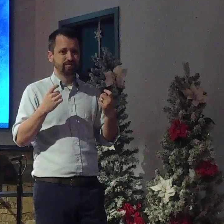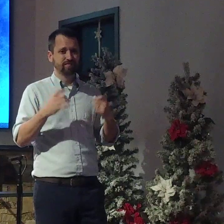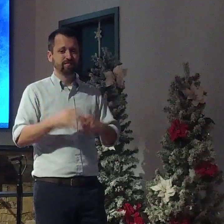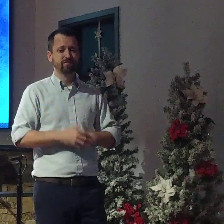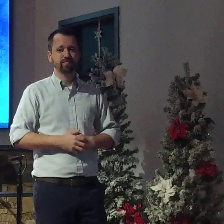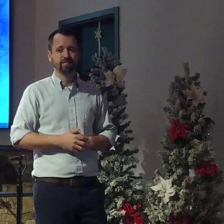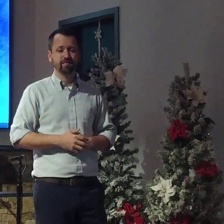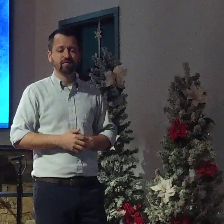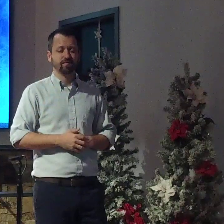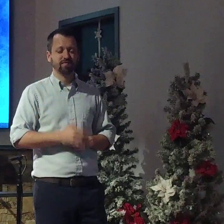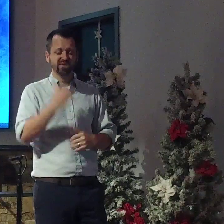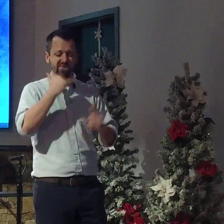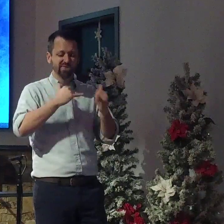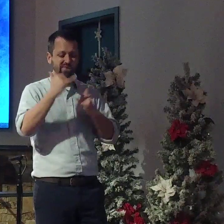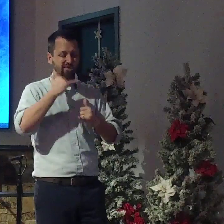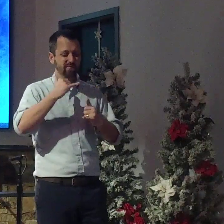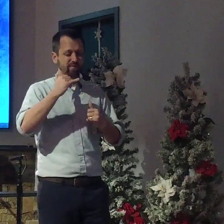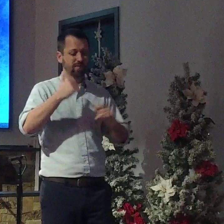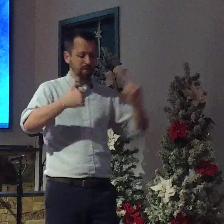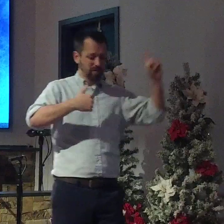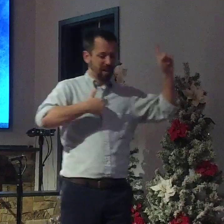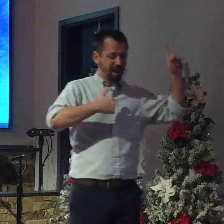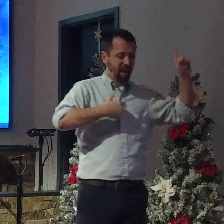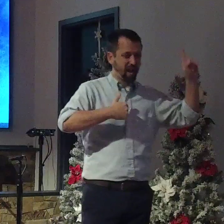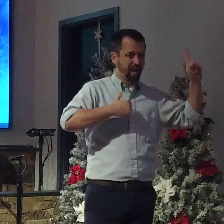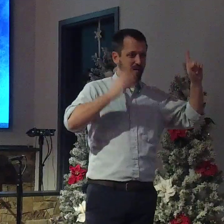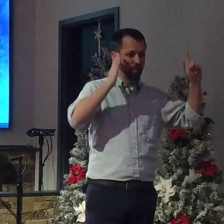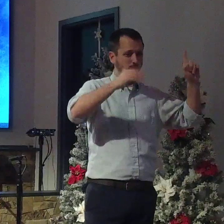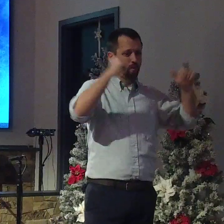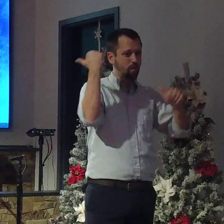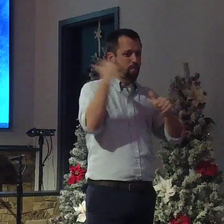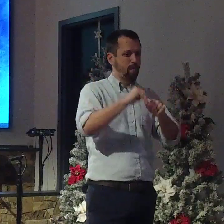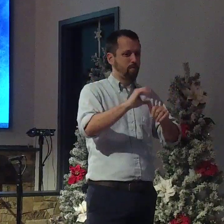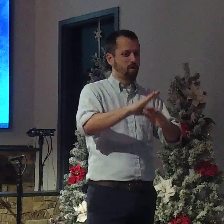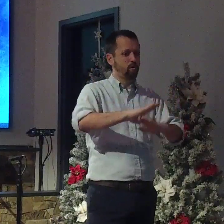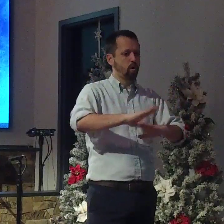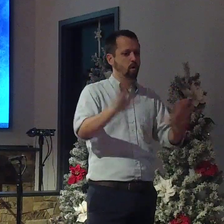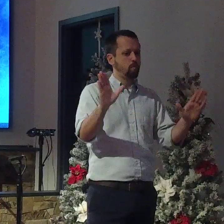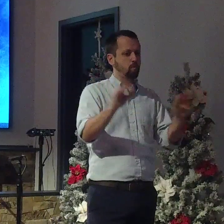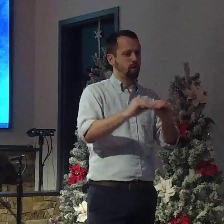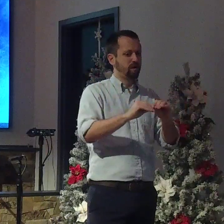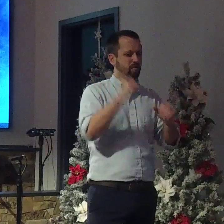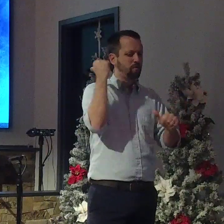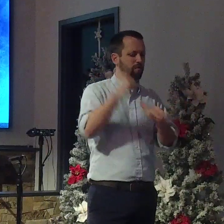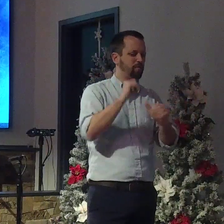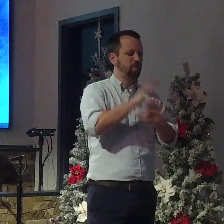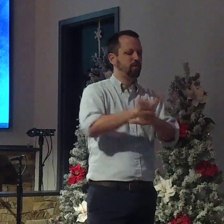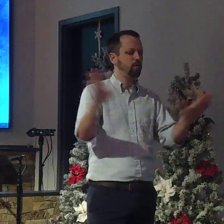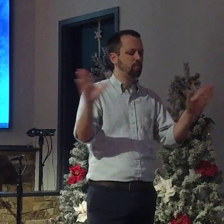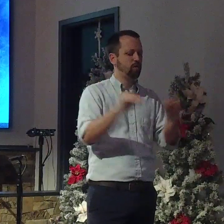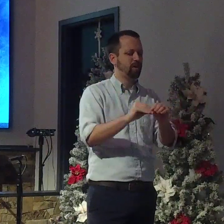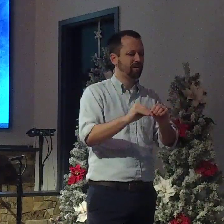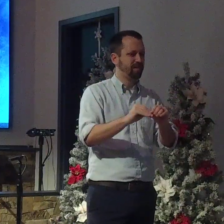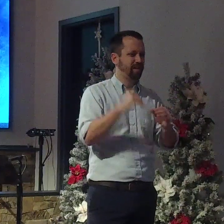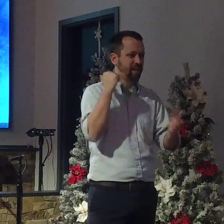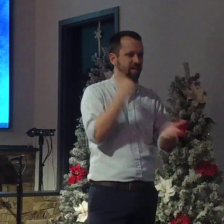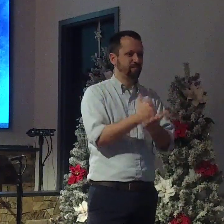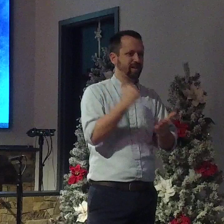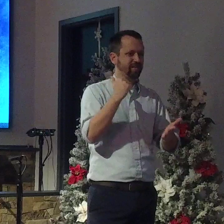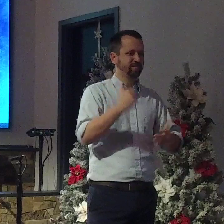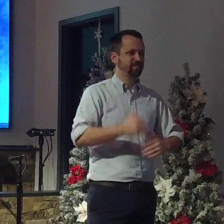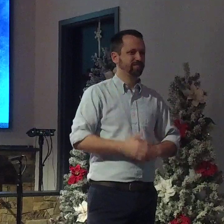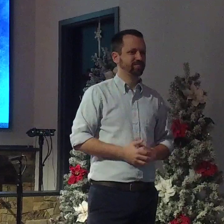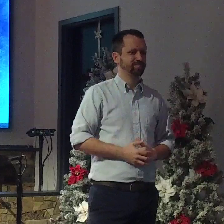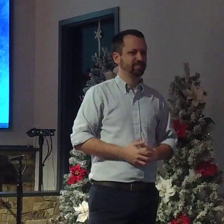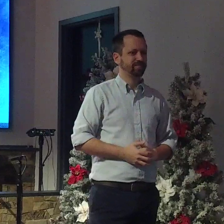while he was on the cross were these three words. He said, it is finished. It's finished. It was